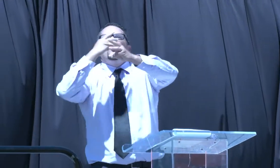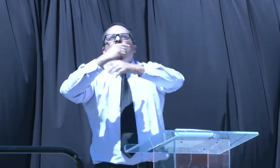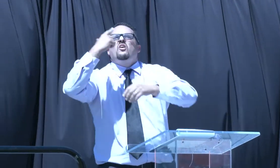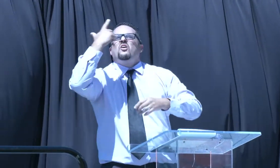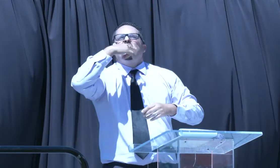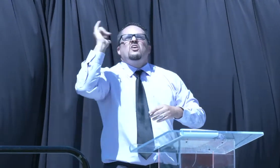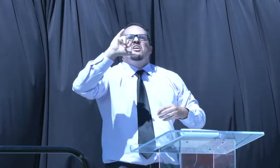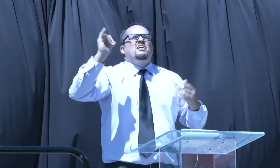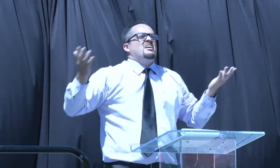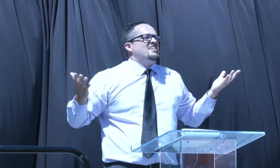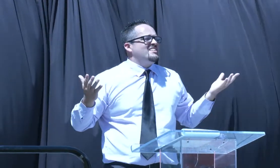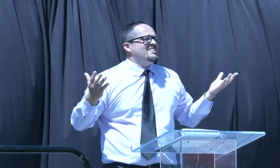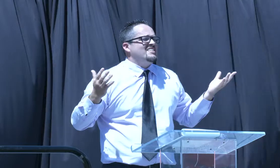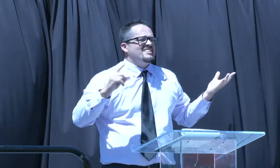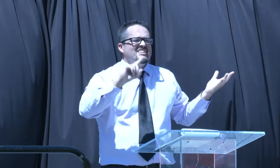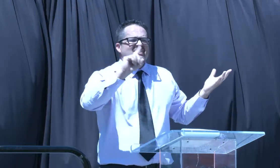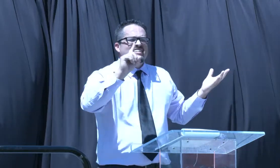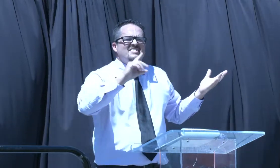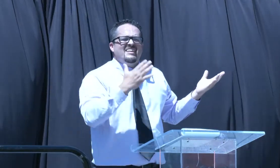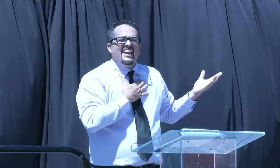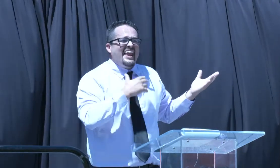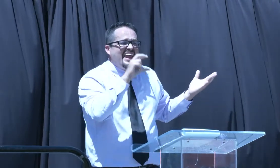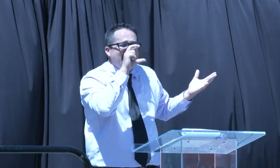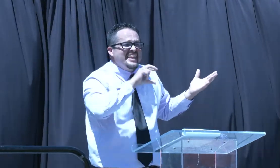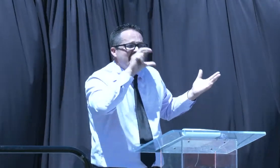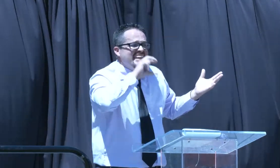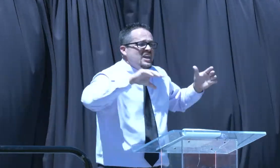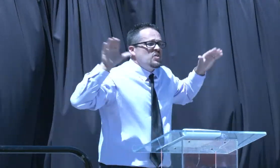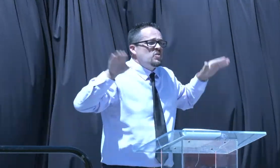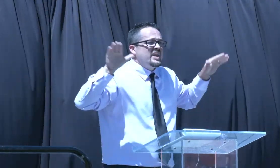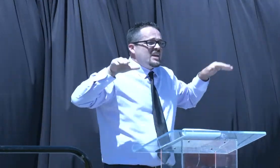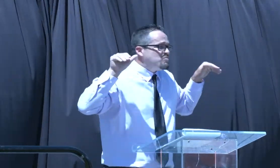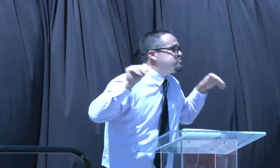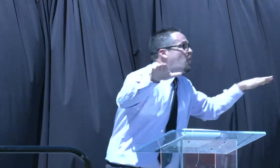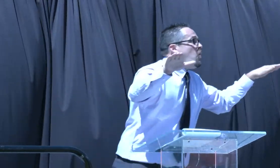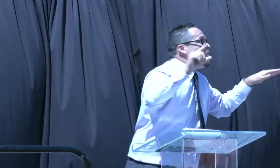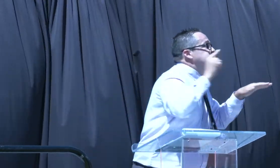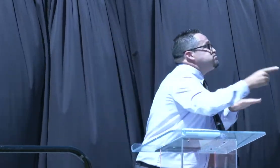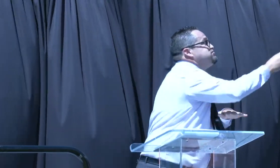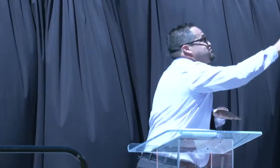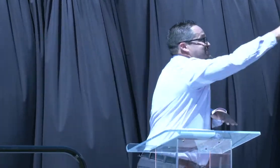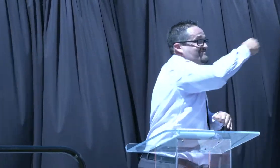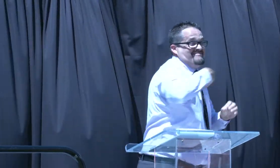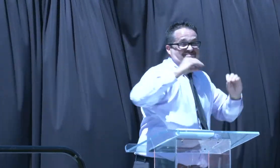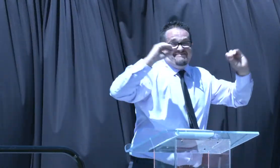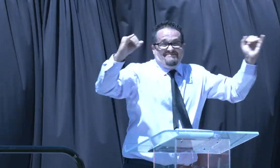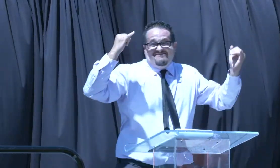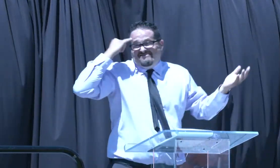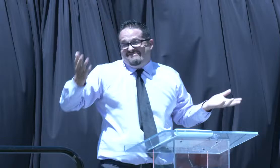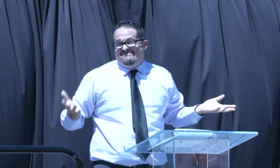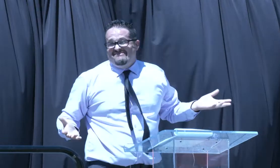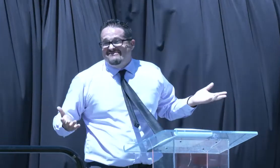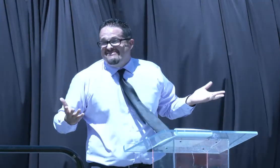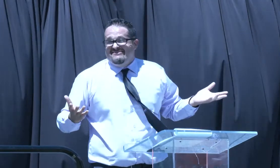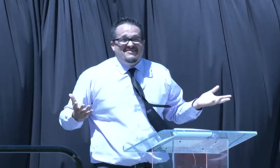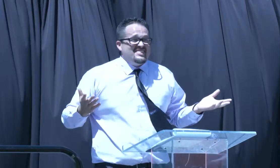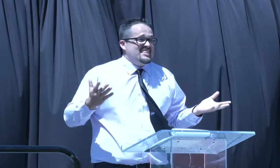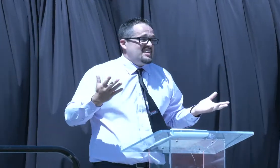And at that time, I had no idea what the rest of the world looked like. Nor where my